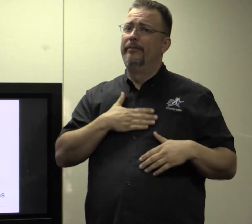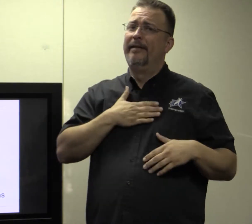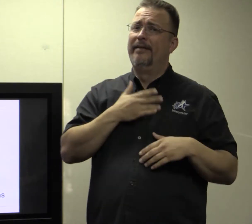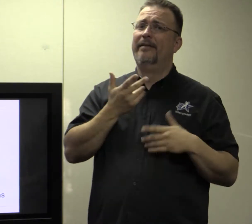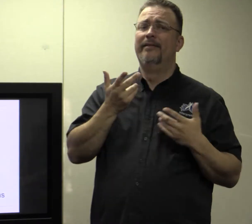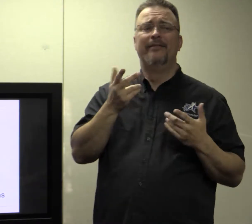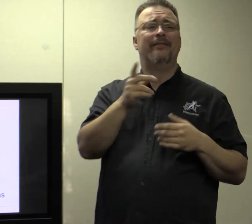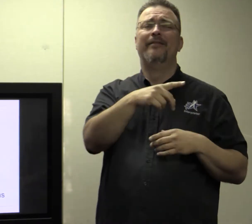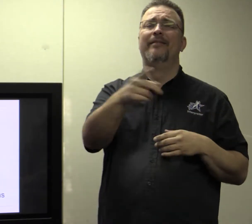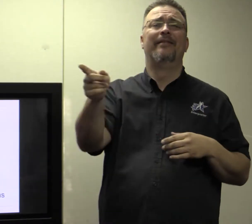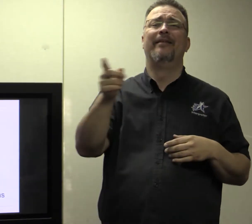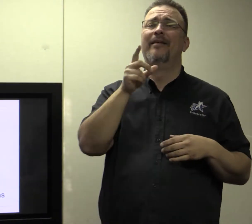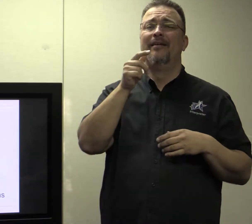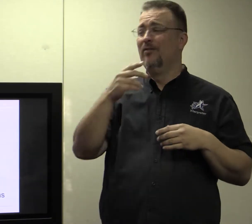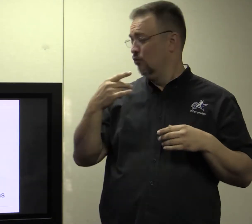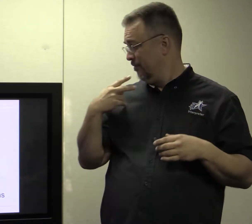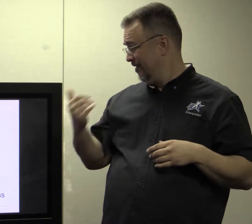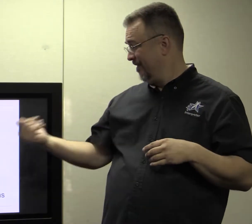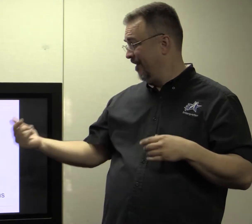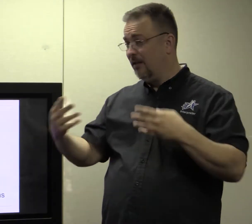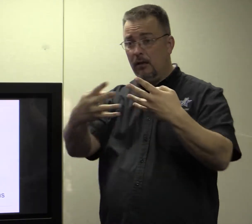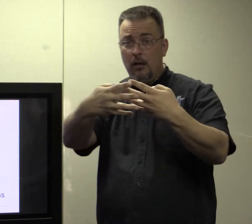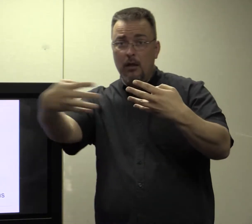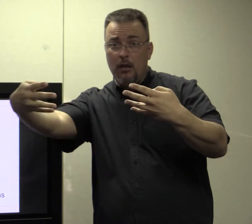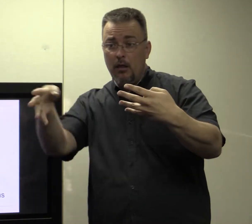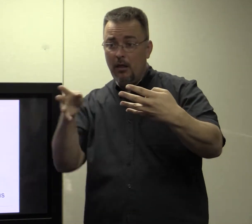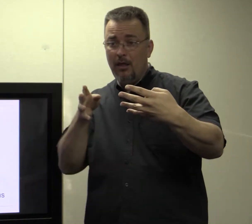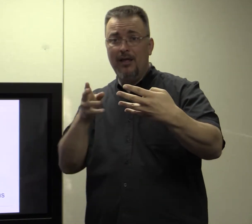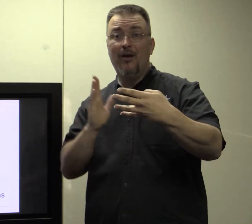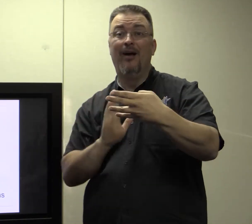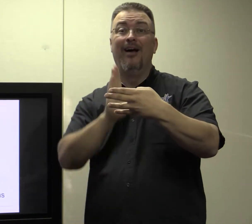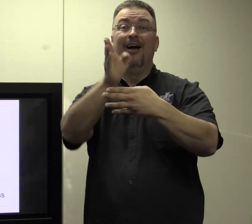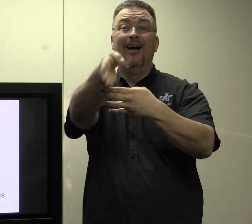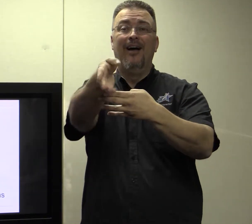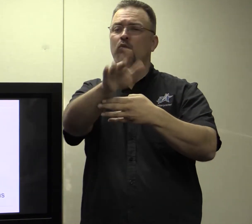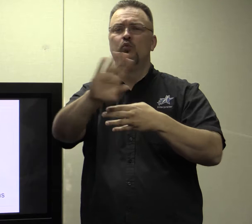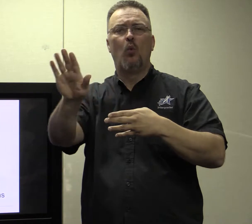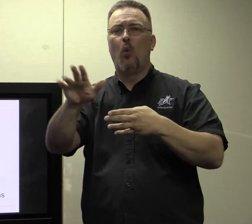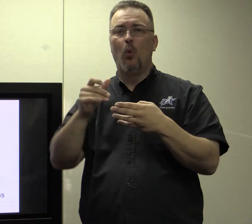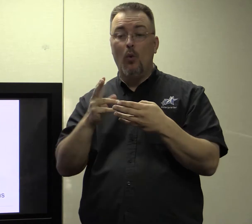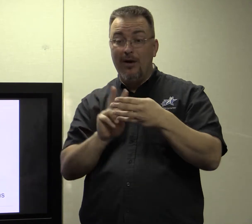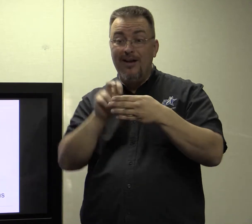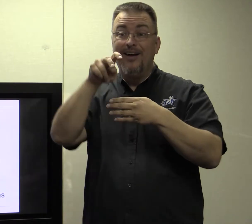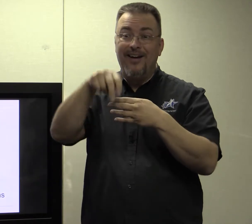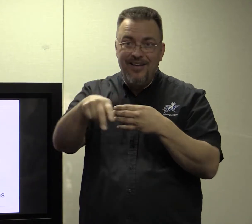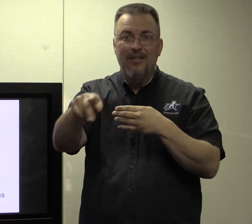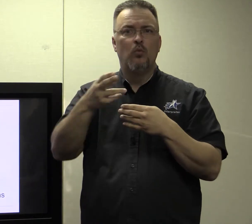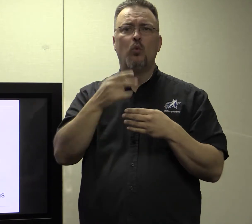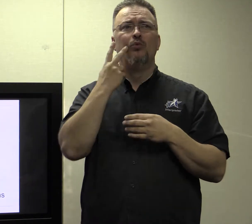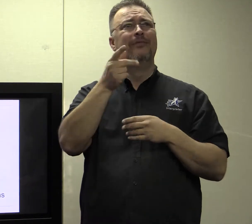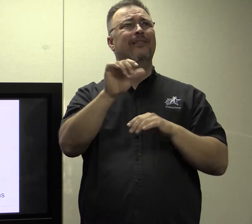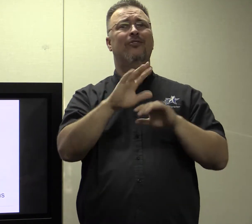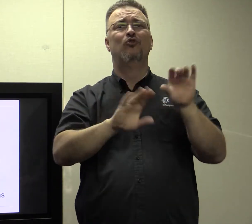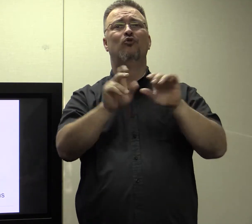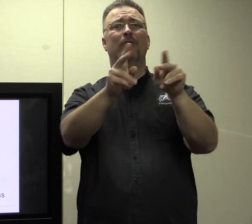do not cross barricades, do not cut across areas that are under construction, as it may be very